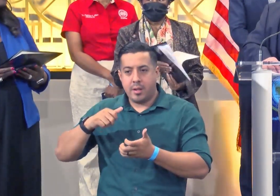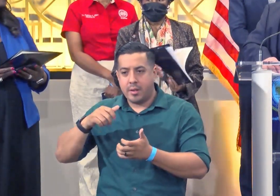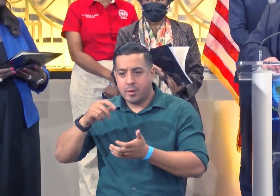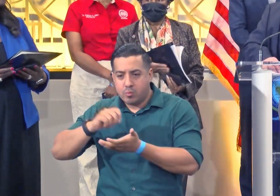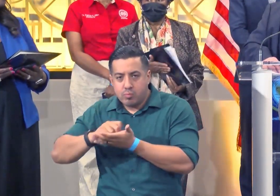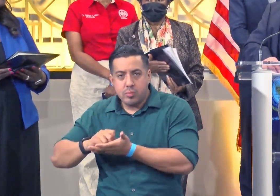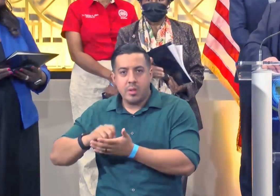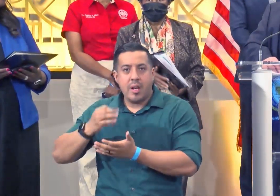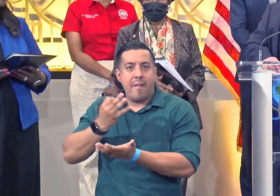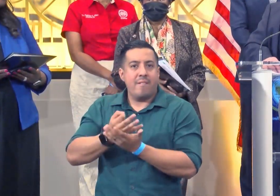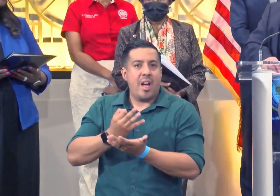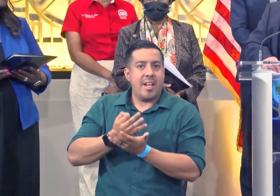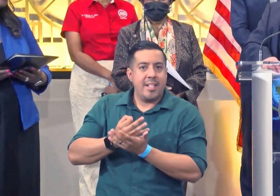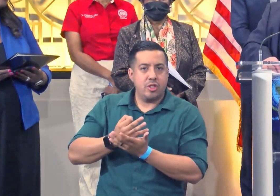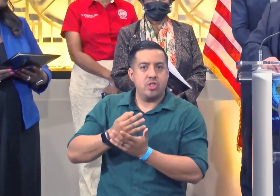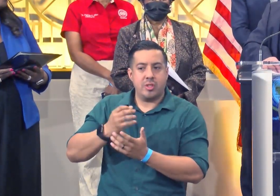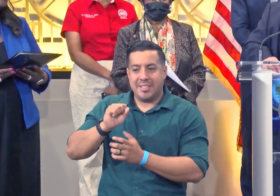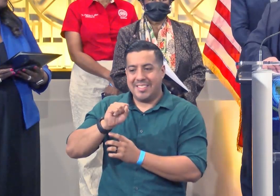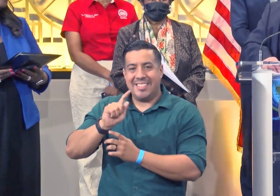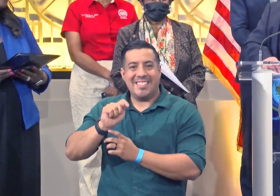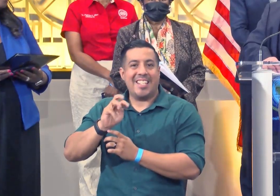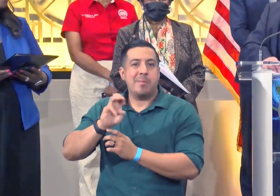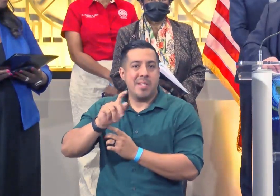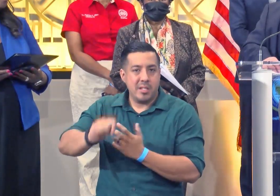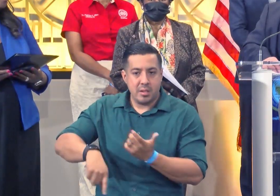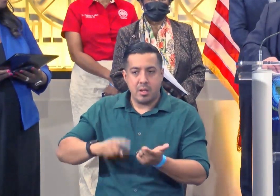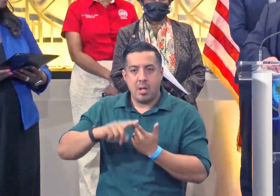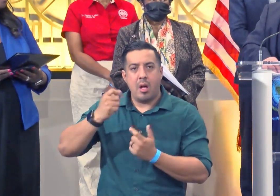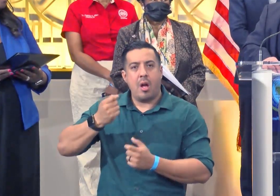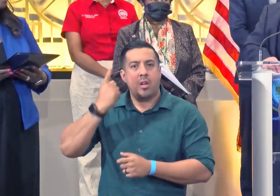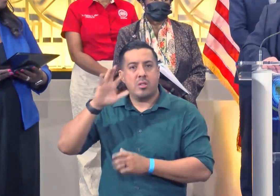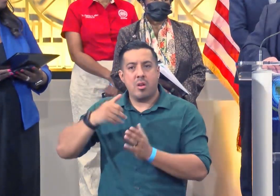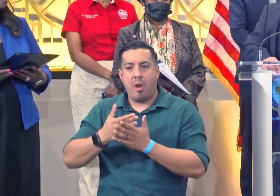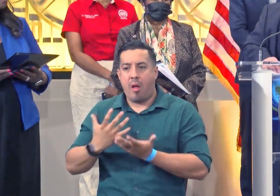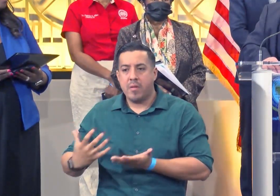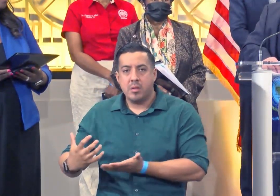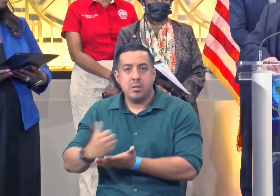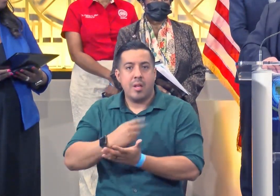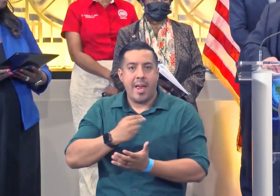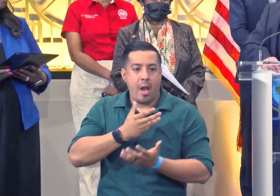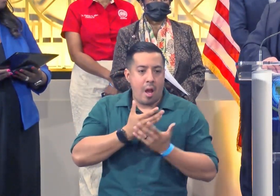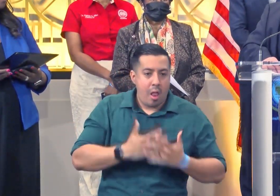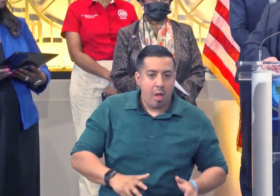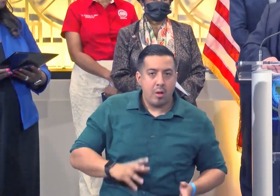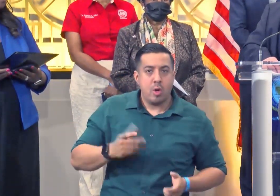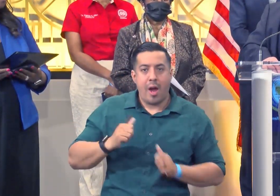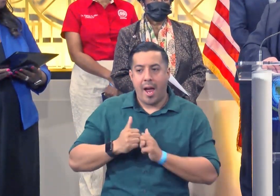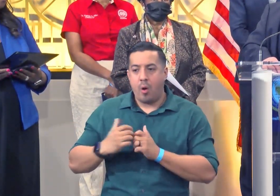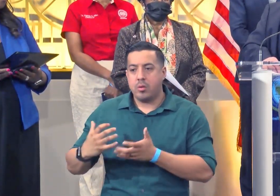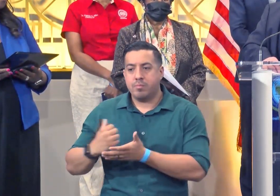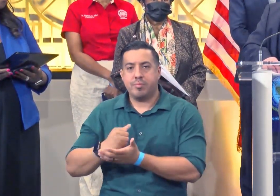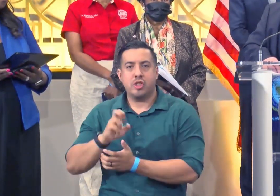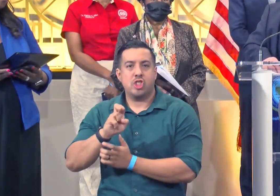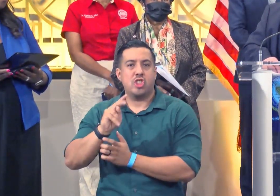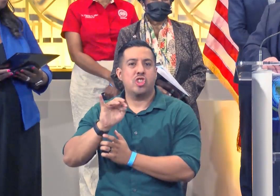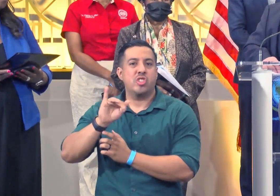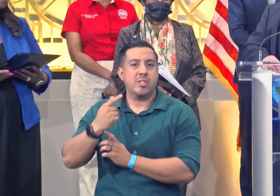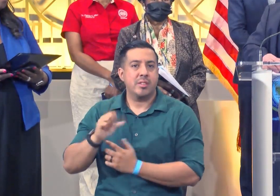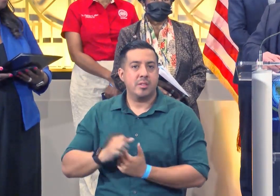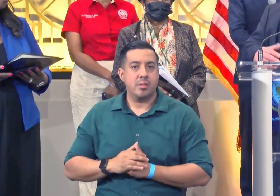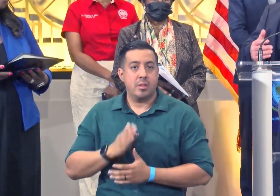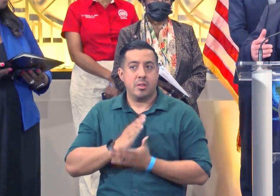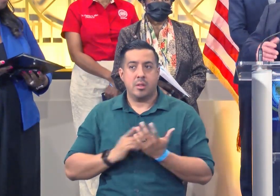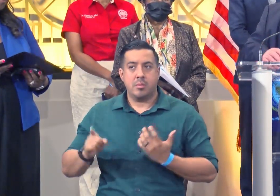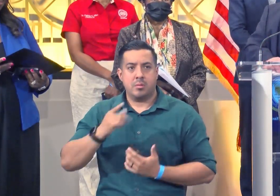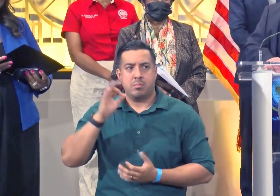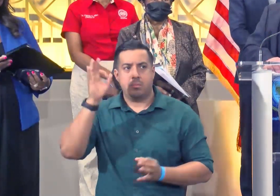what is a P&L is. Understand profit and loss, depreciation, retain earnings. I bet some of us in this